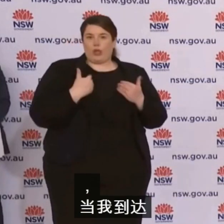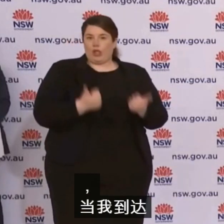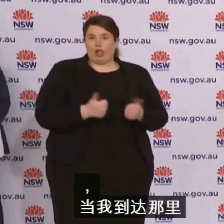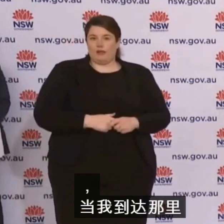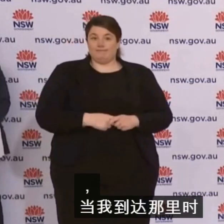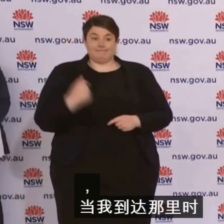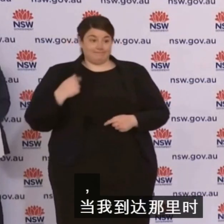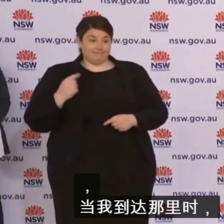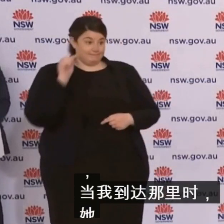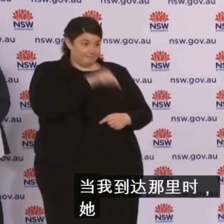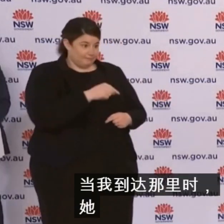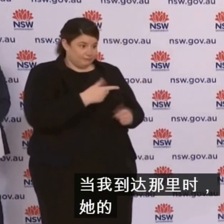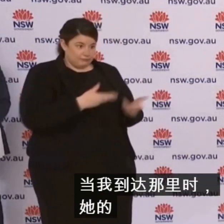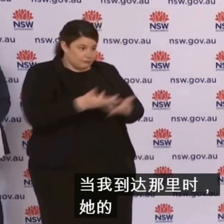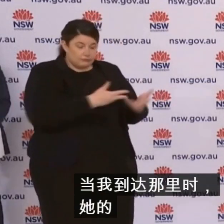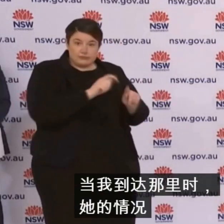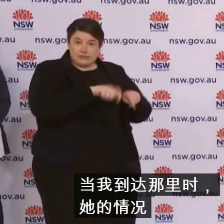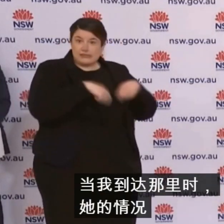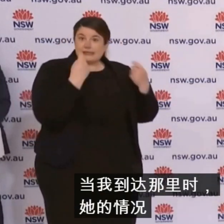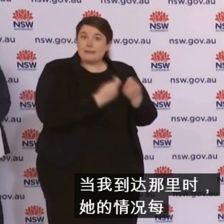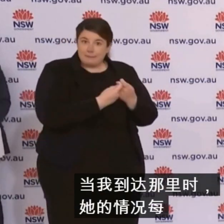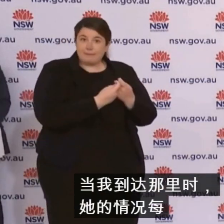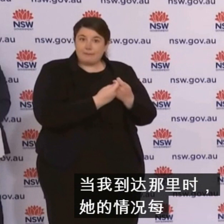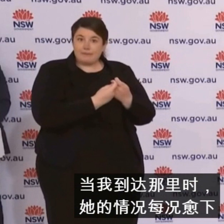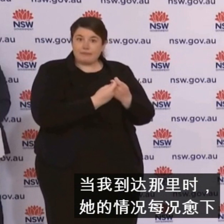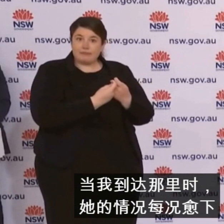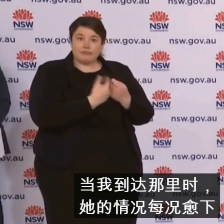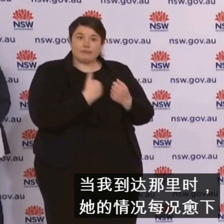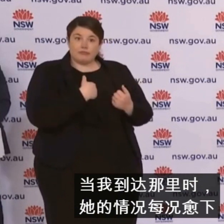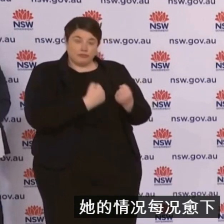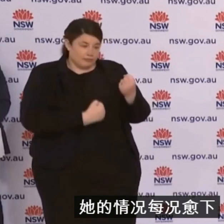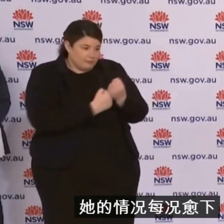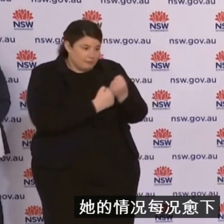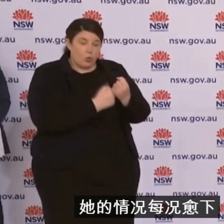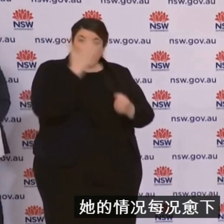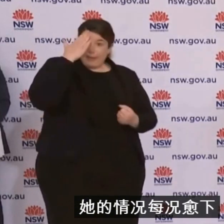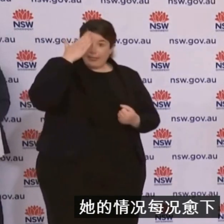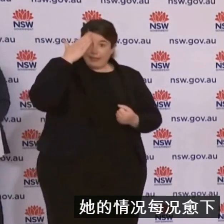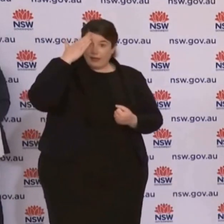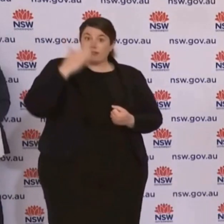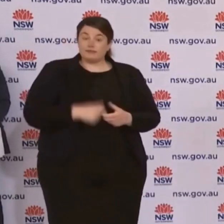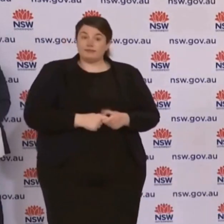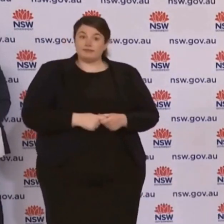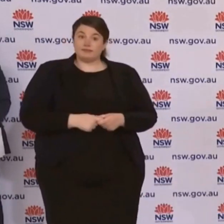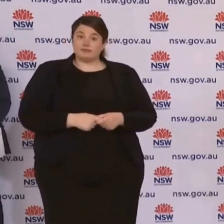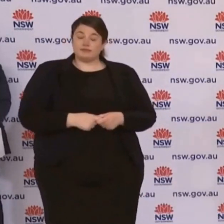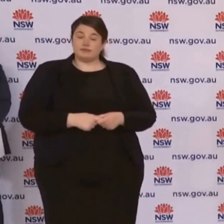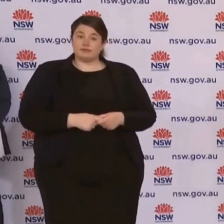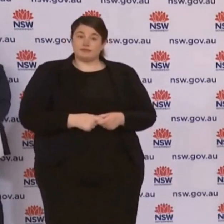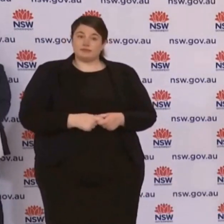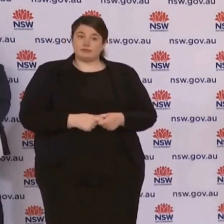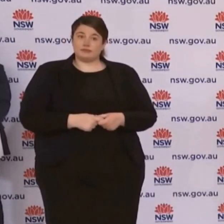there, I integrated with the team and I provided her time-critical treatment. But whilst doing